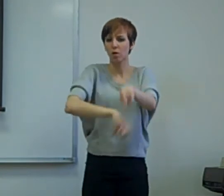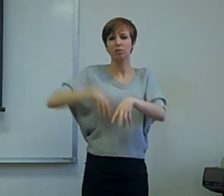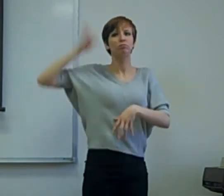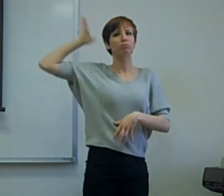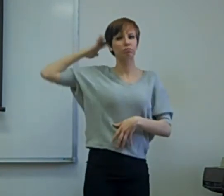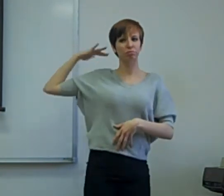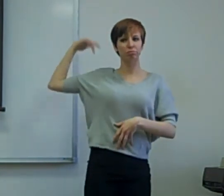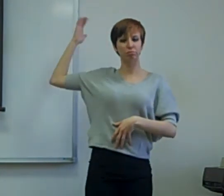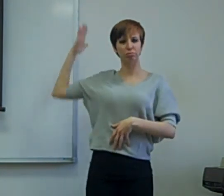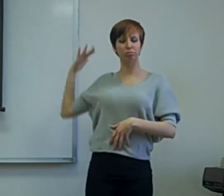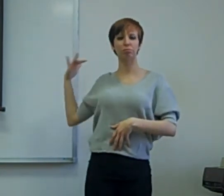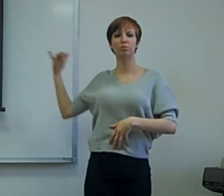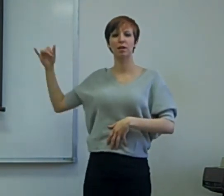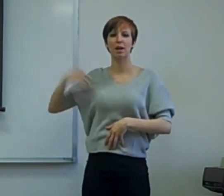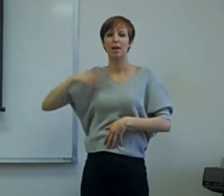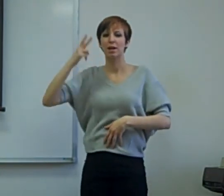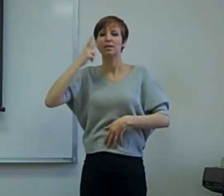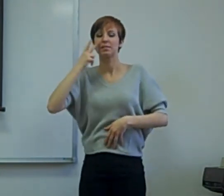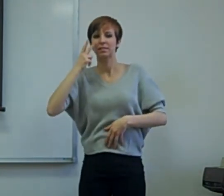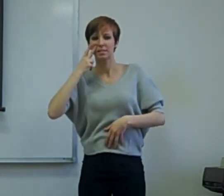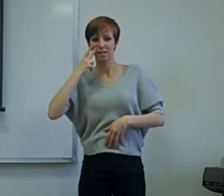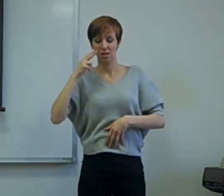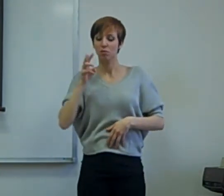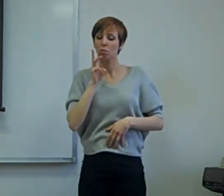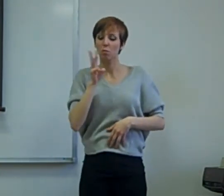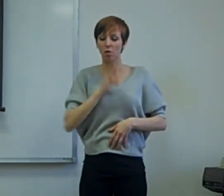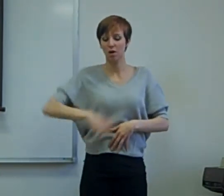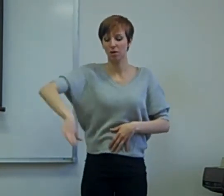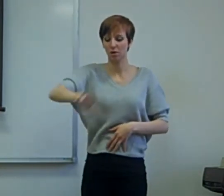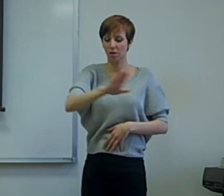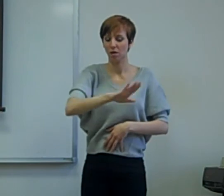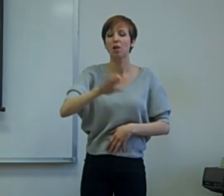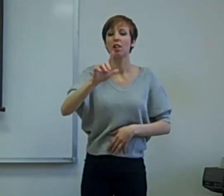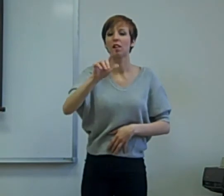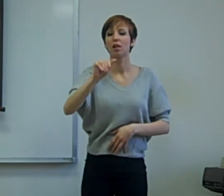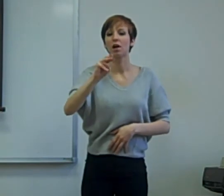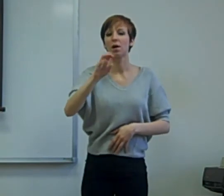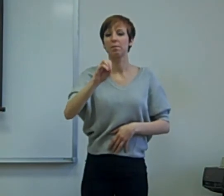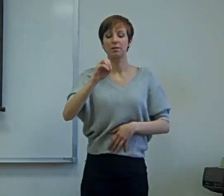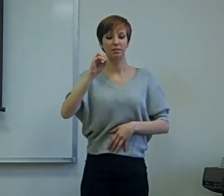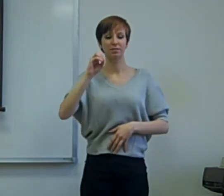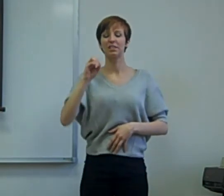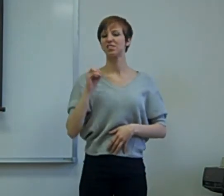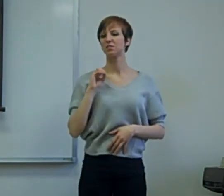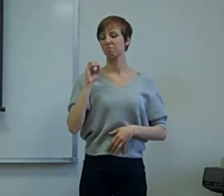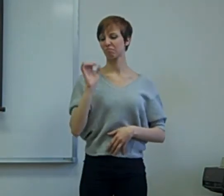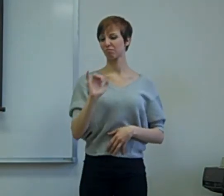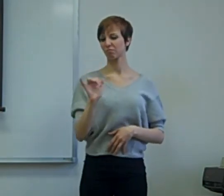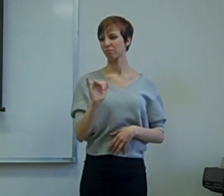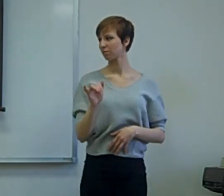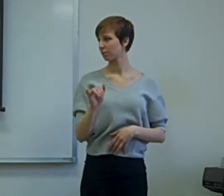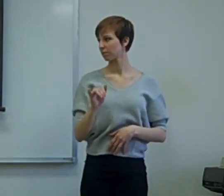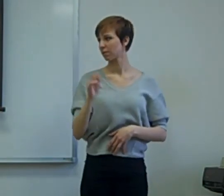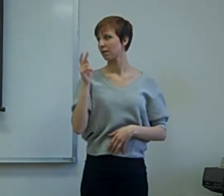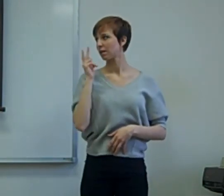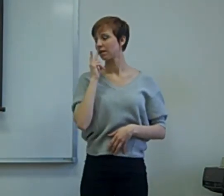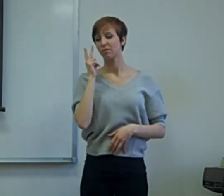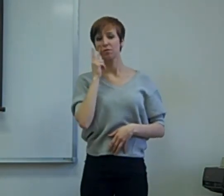it's a llama. Here's his head, here's his ears, here's his body, and here's his tail. And if you turn it upside down, you can see them both